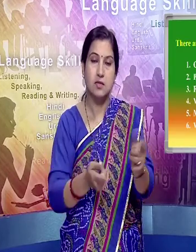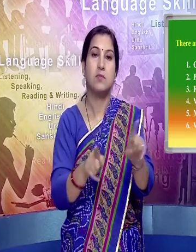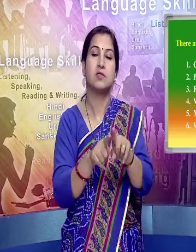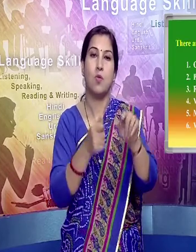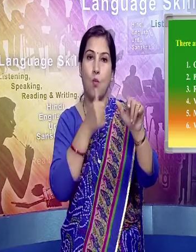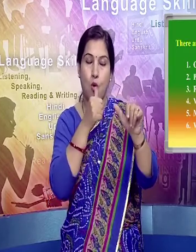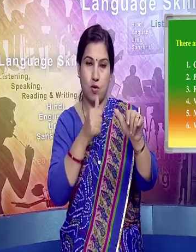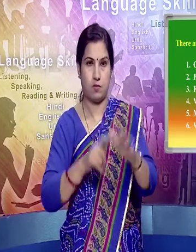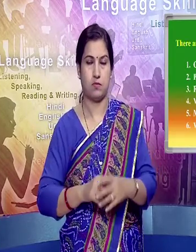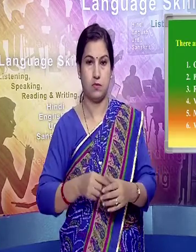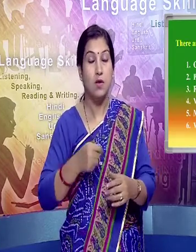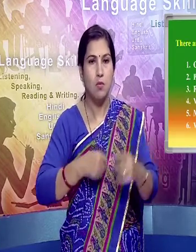We will learn one by one